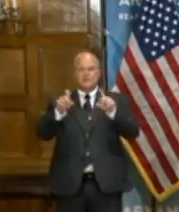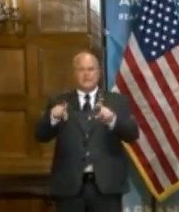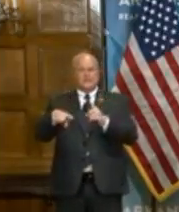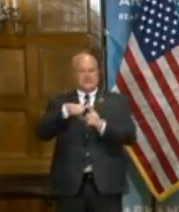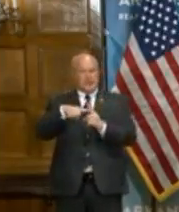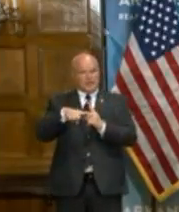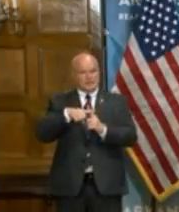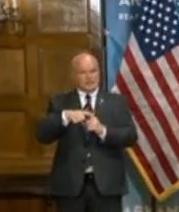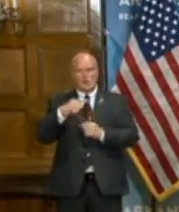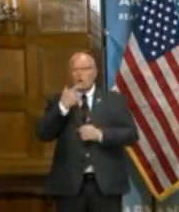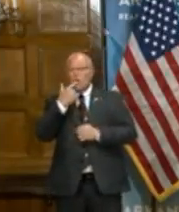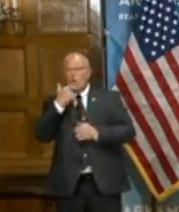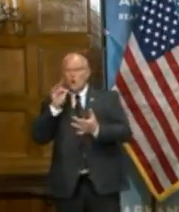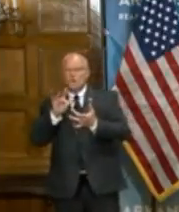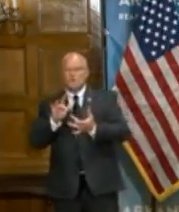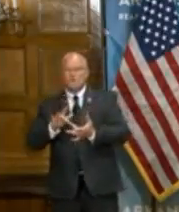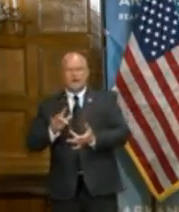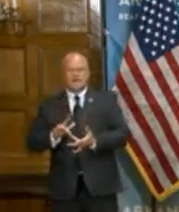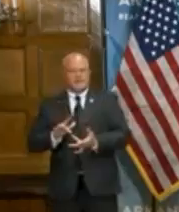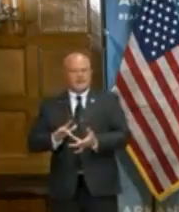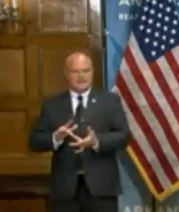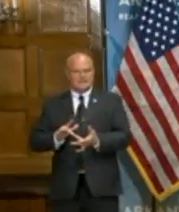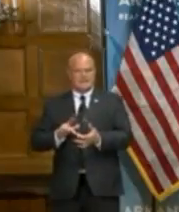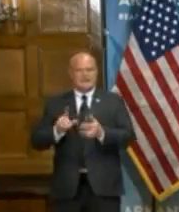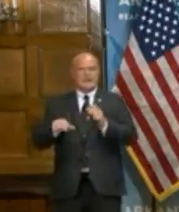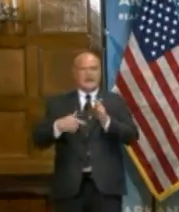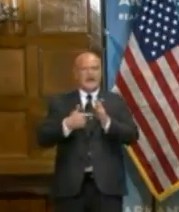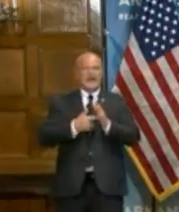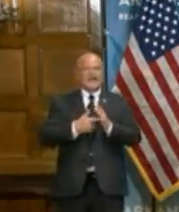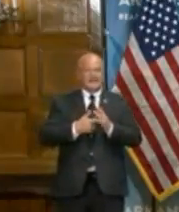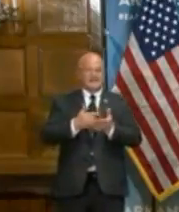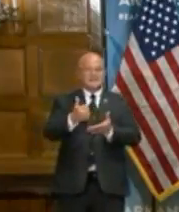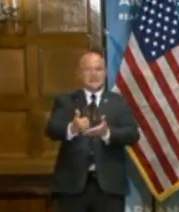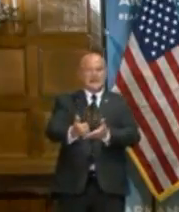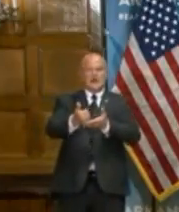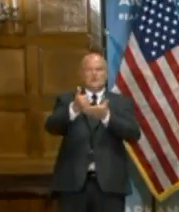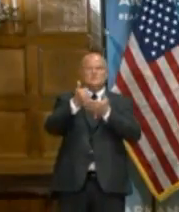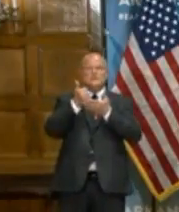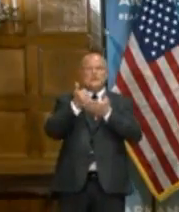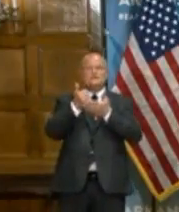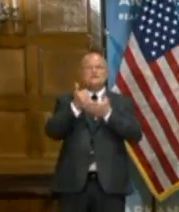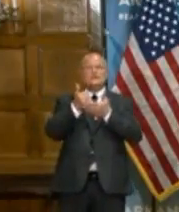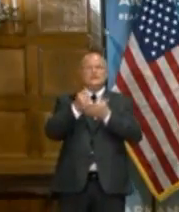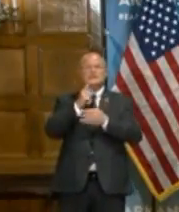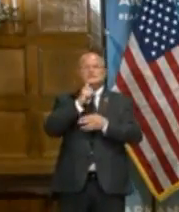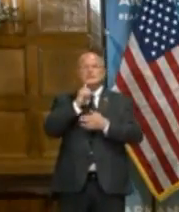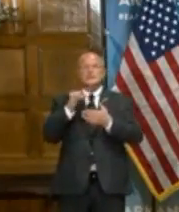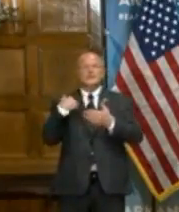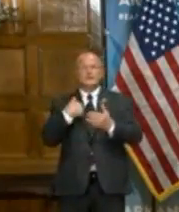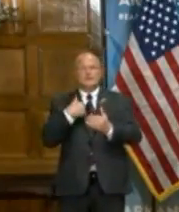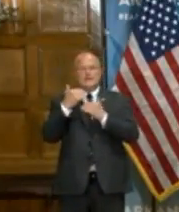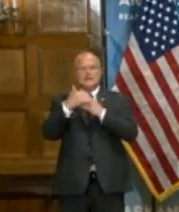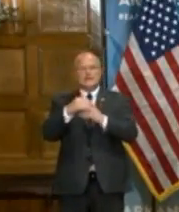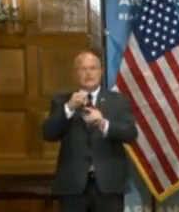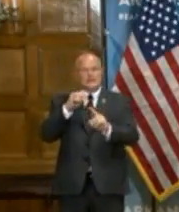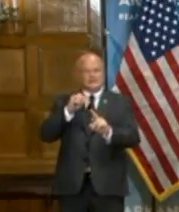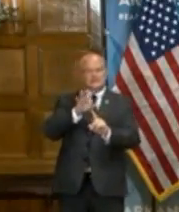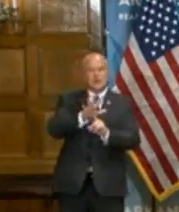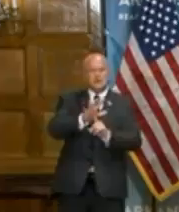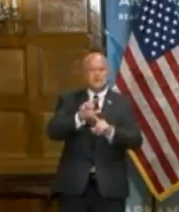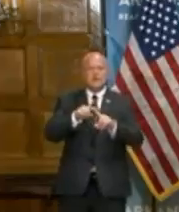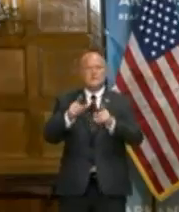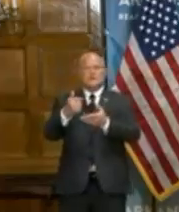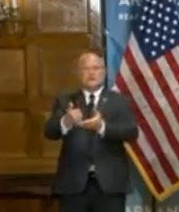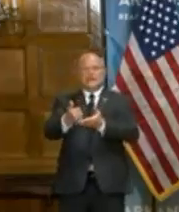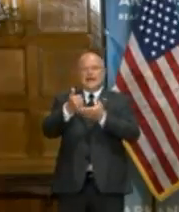tested positive, who you've been in contact with, and this knowledge helps us to make sure we limit the exposure, but